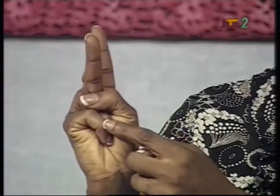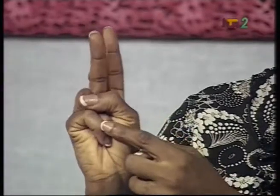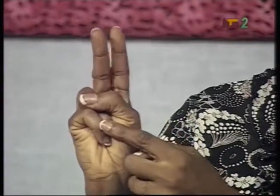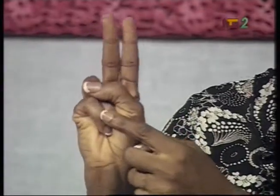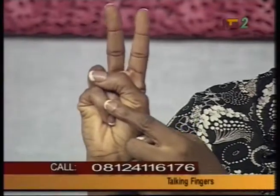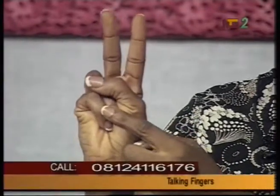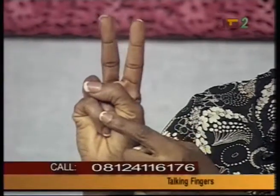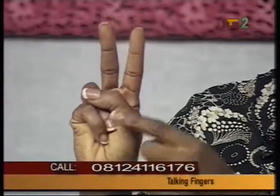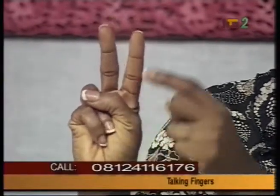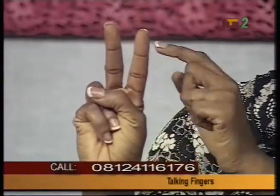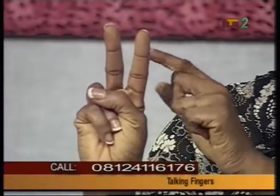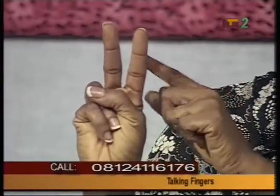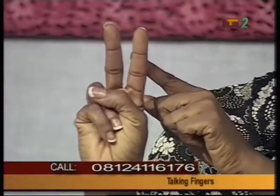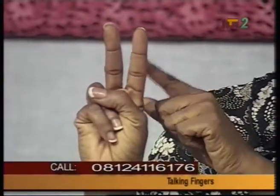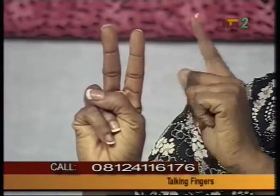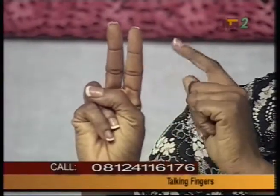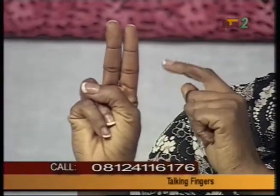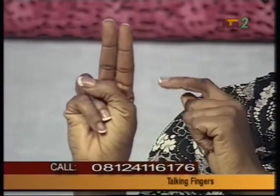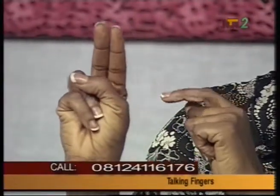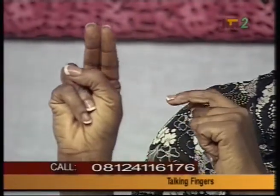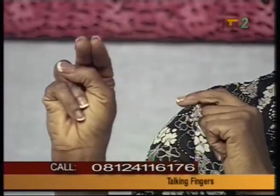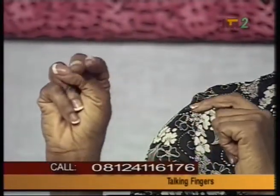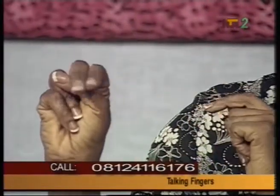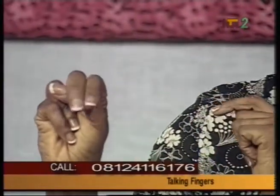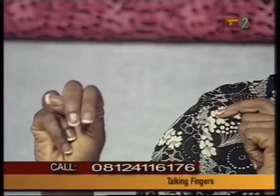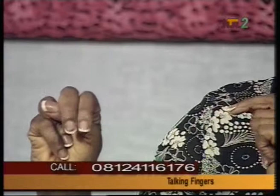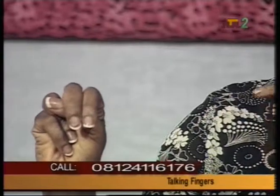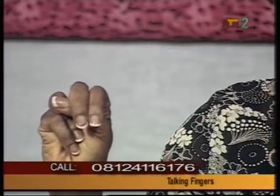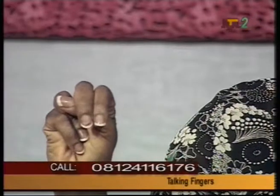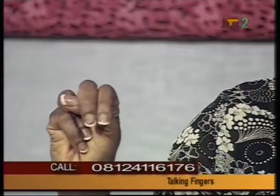finger down. You can see my two fingers up. Now you close it. Hello?